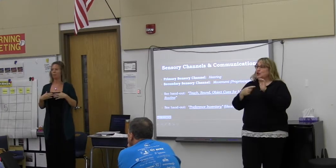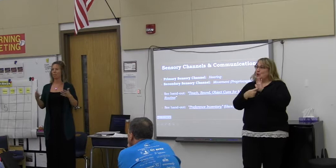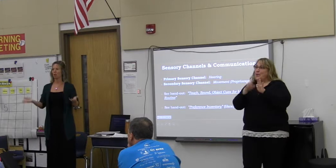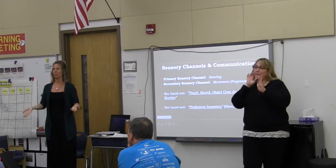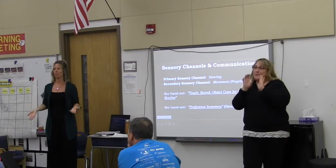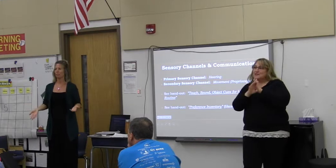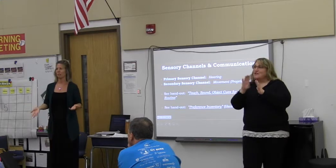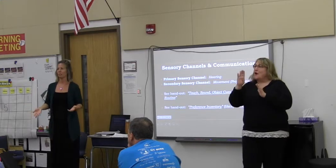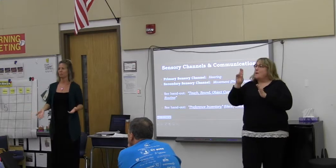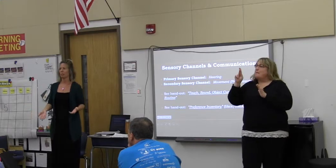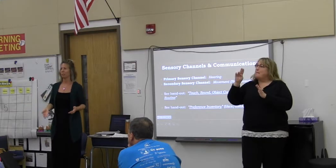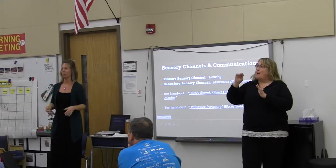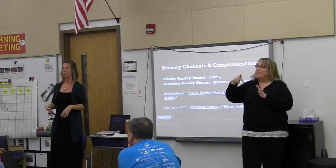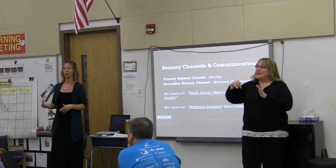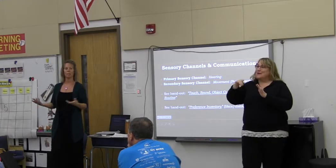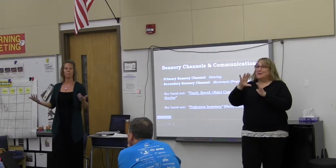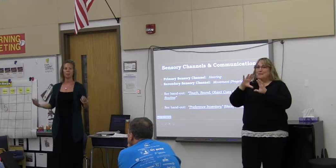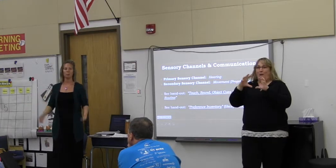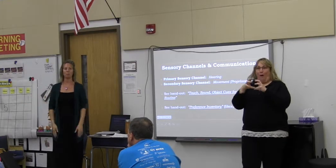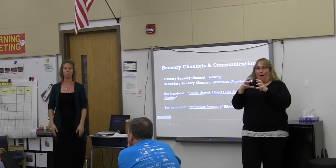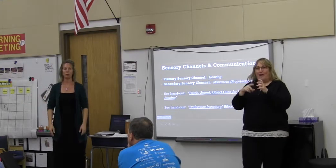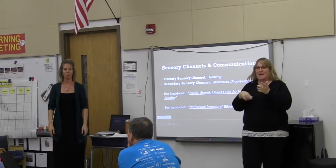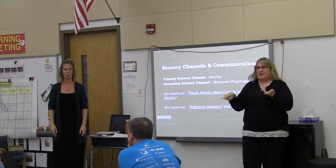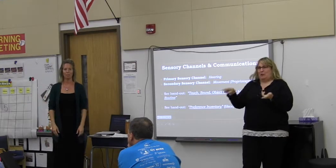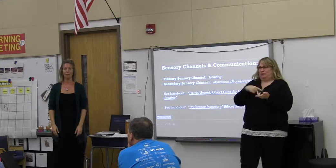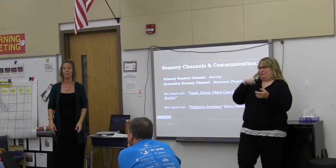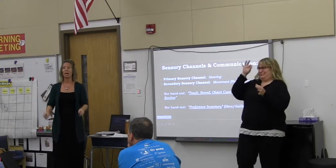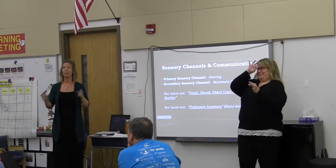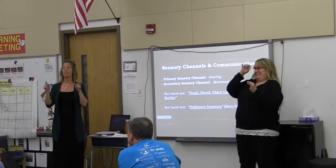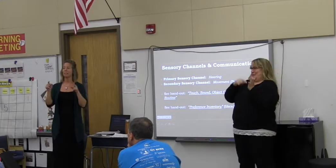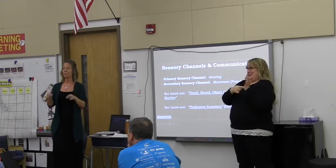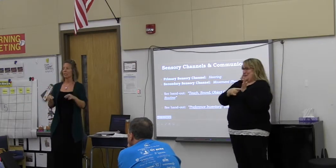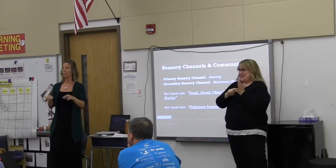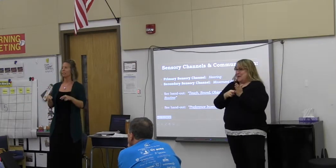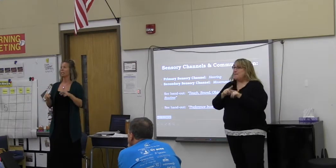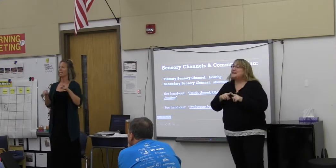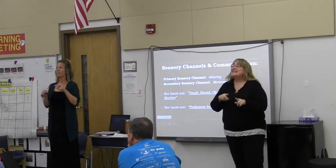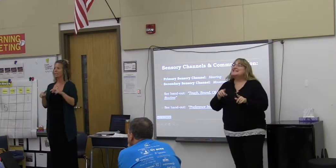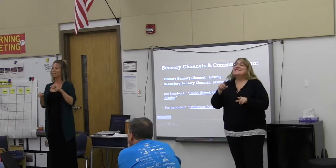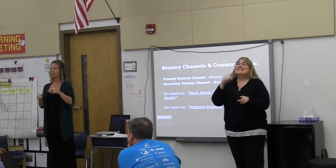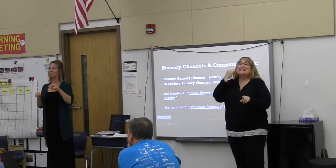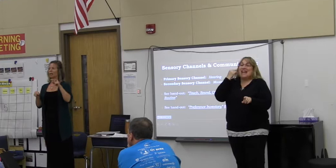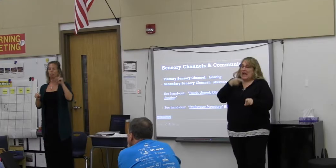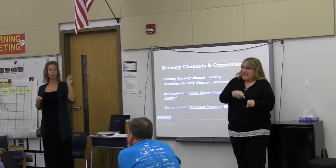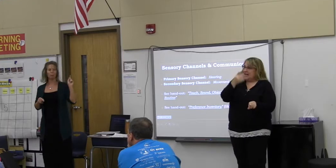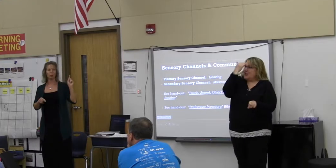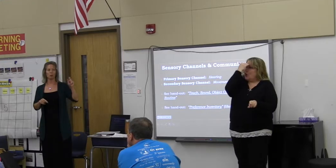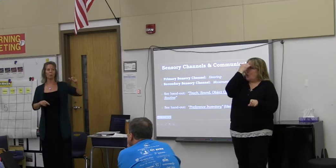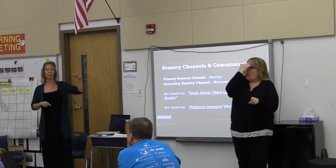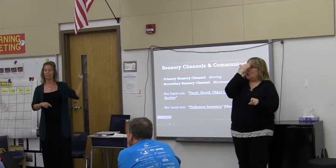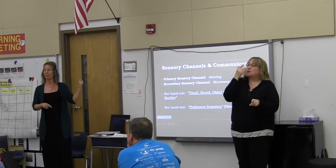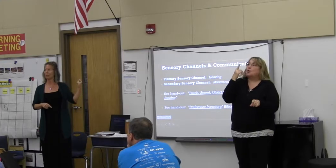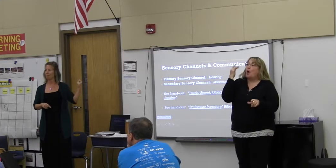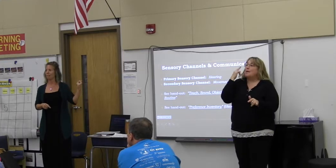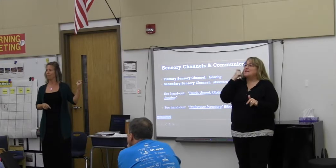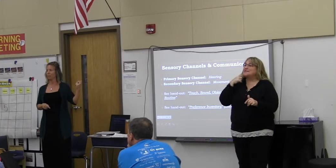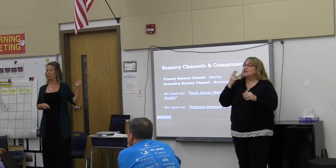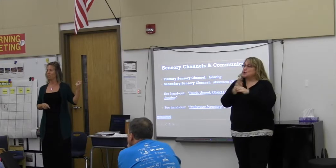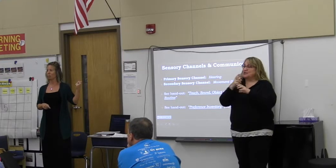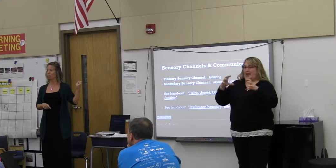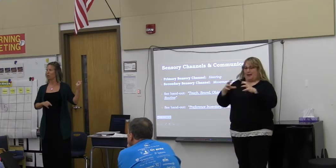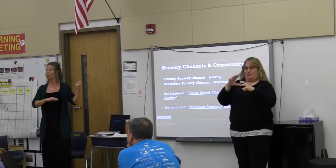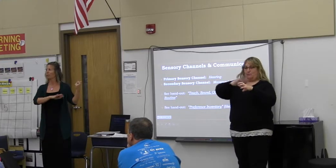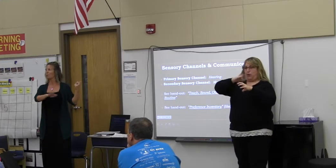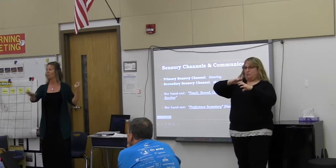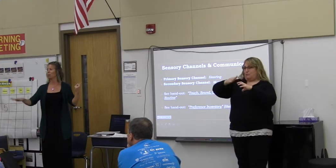probably would make no sense to us because we have no idea what a bumpy ball represents. But to Stan, he does a bumpy ball when he's down in that PT and